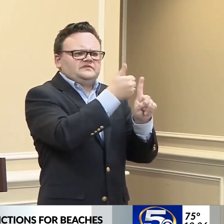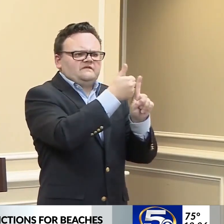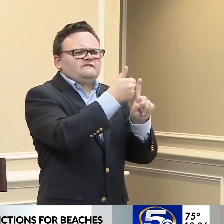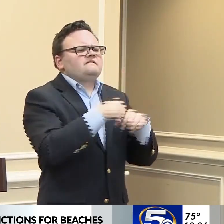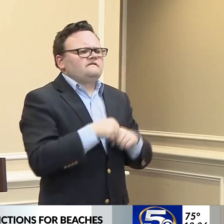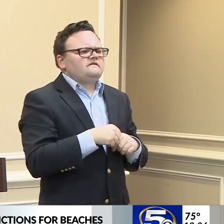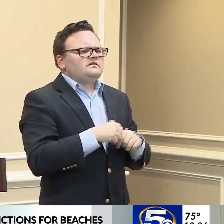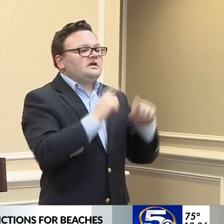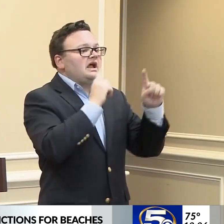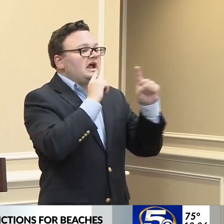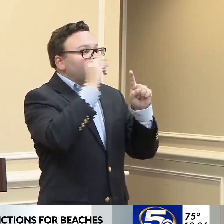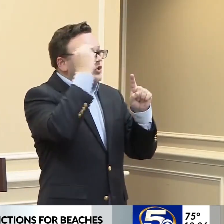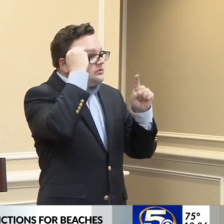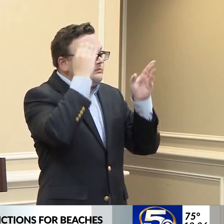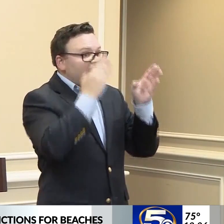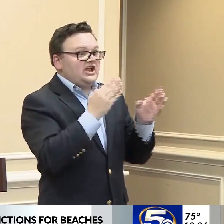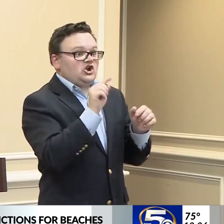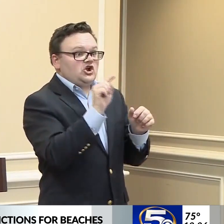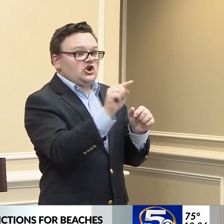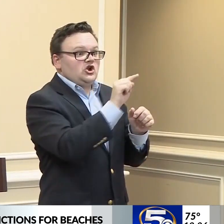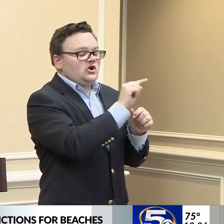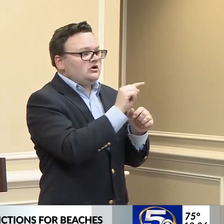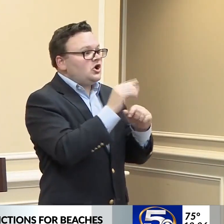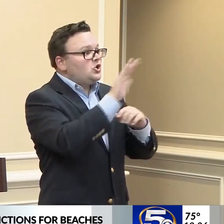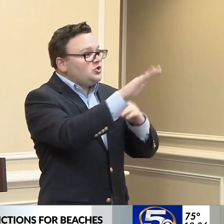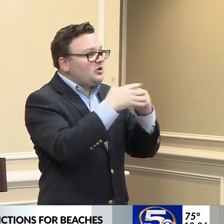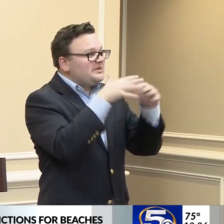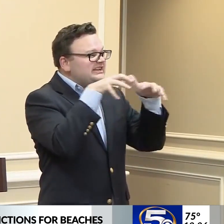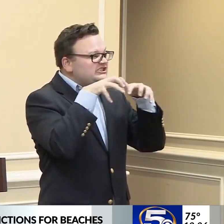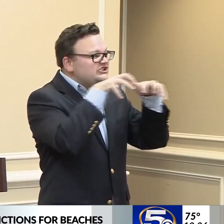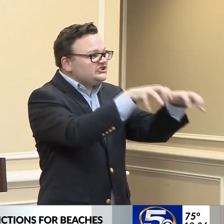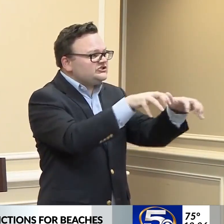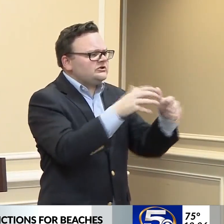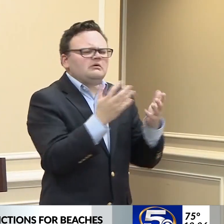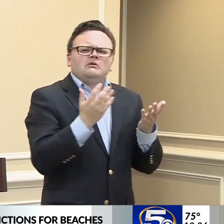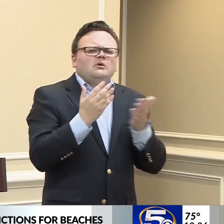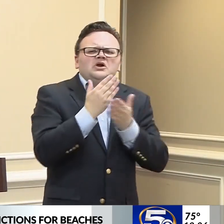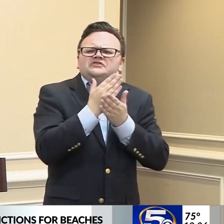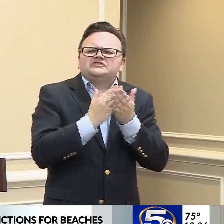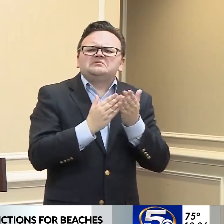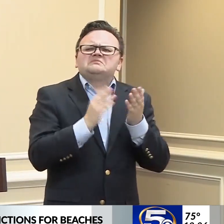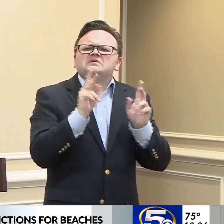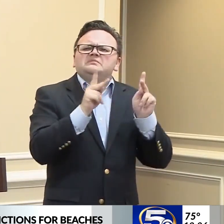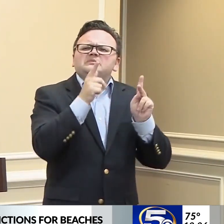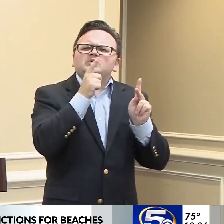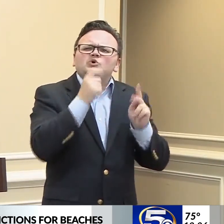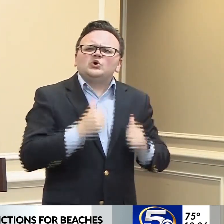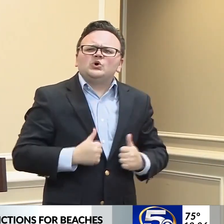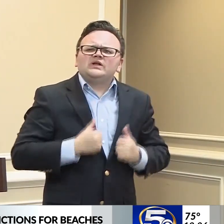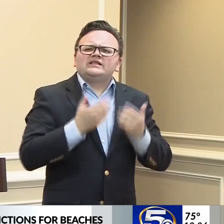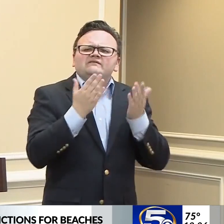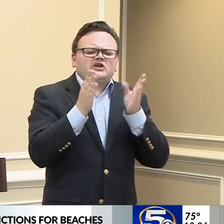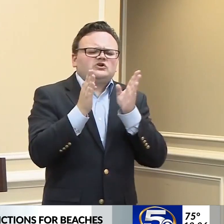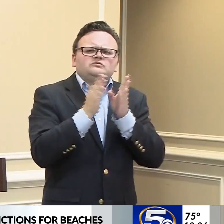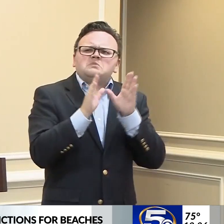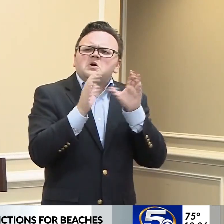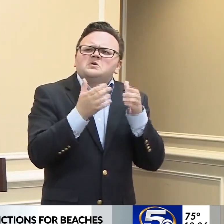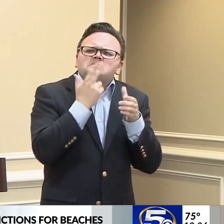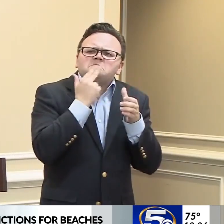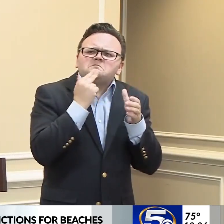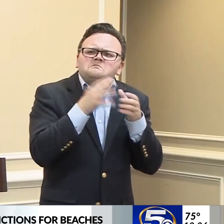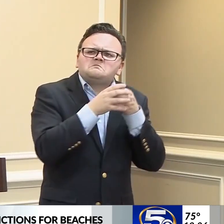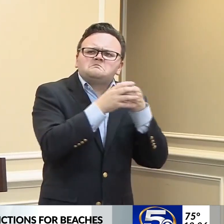help prevent the spread of the virus. The governor said all bars and nightclubs in the state must suspend service for 30 days and that